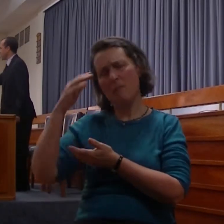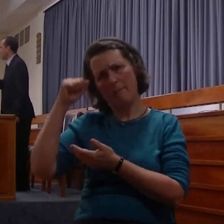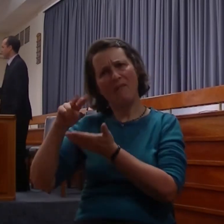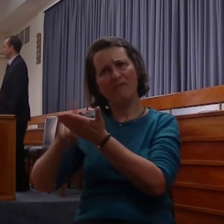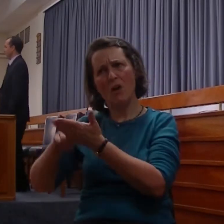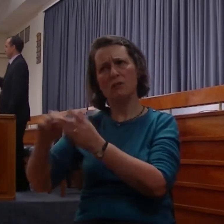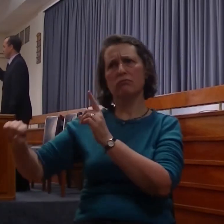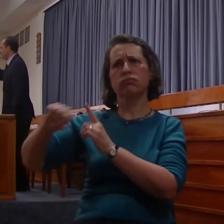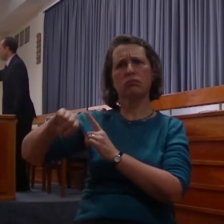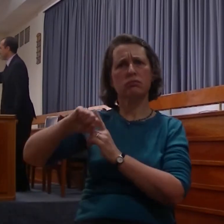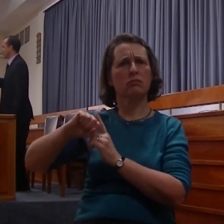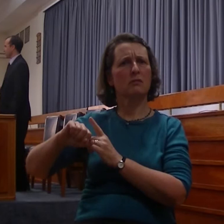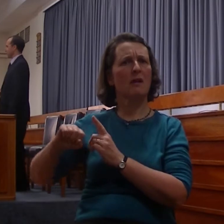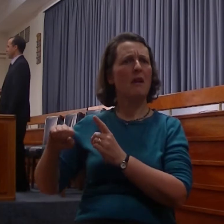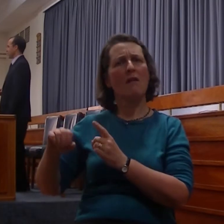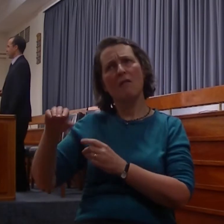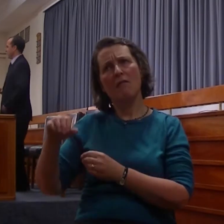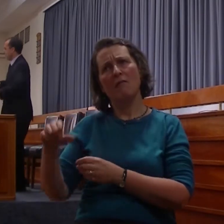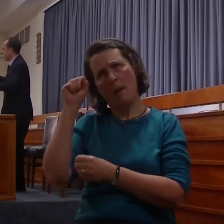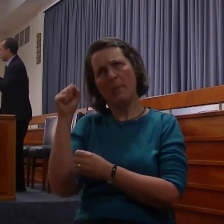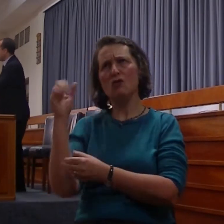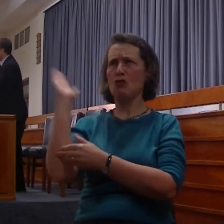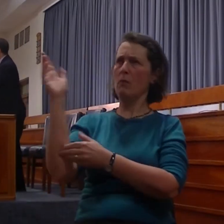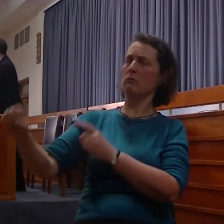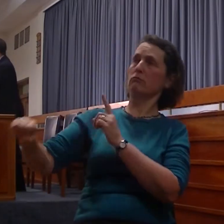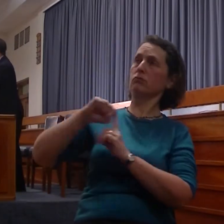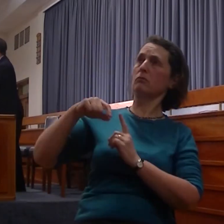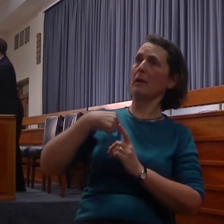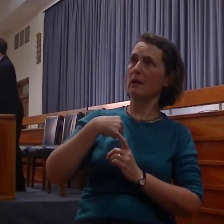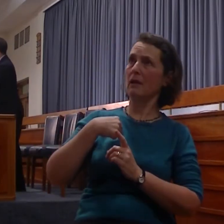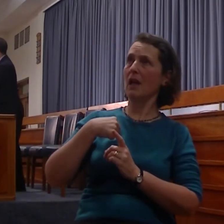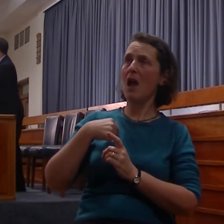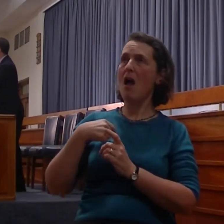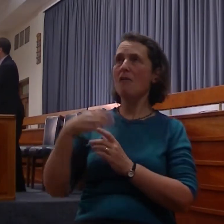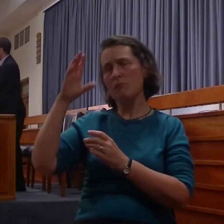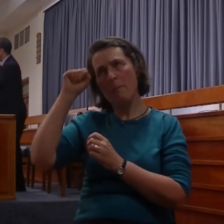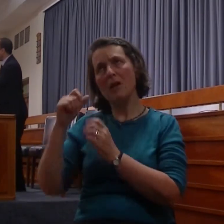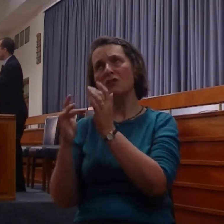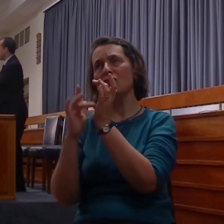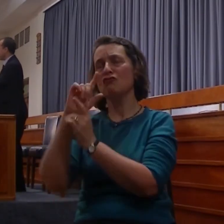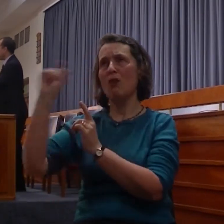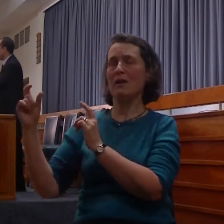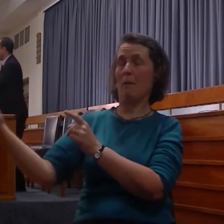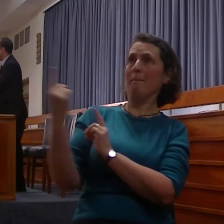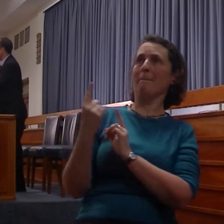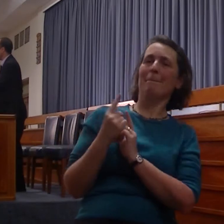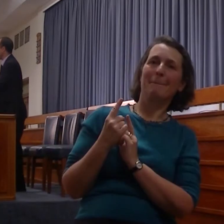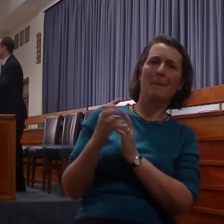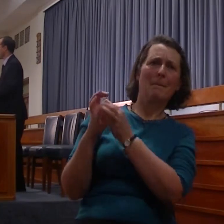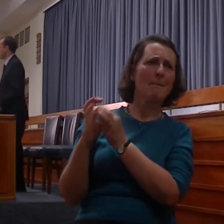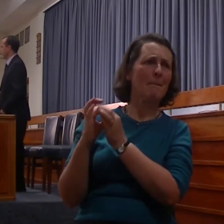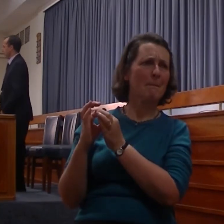you got saved. Remember the text. Remember the verse, remember the sermon, remember the Lord Jesus